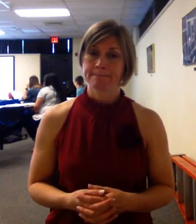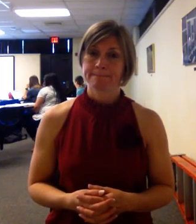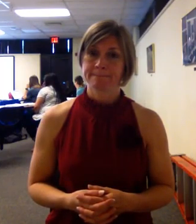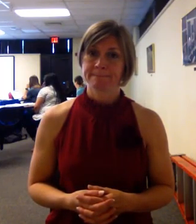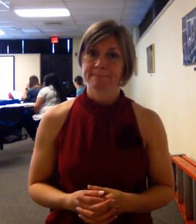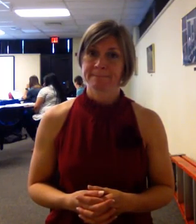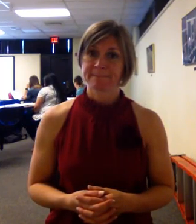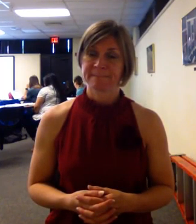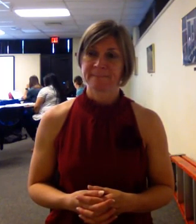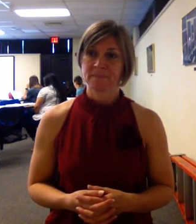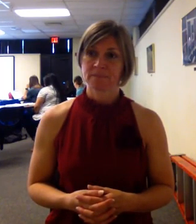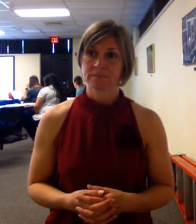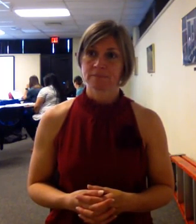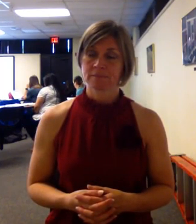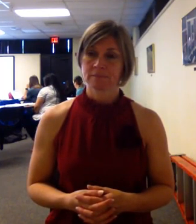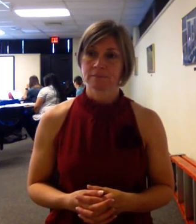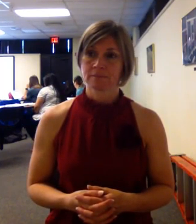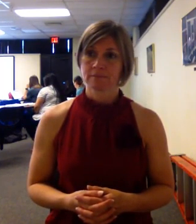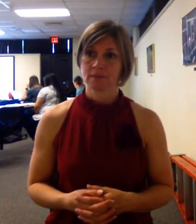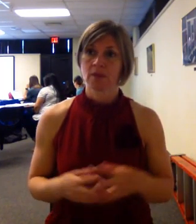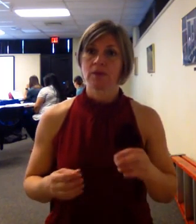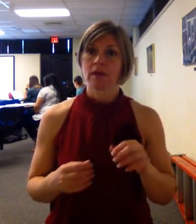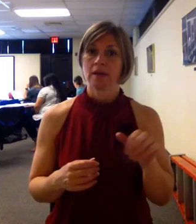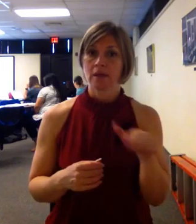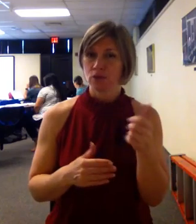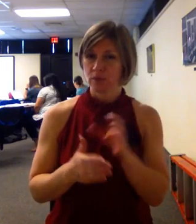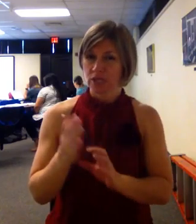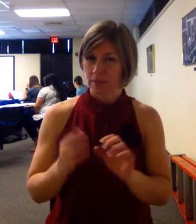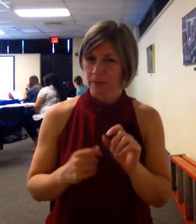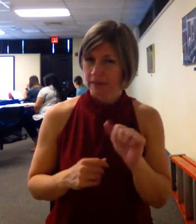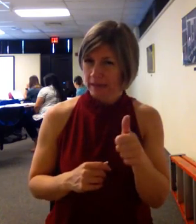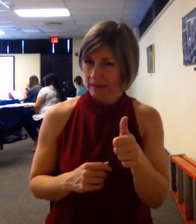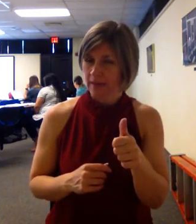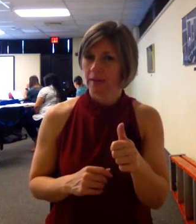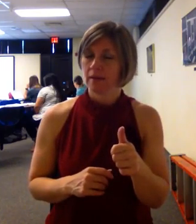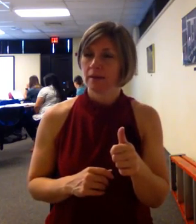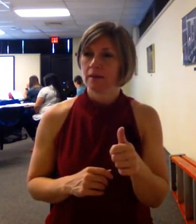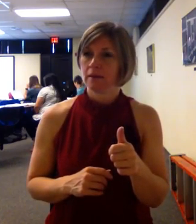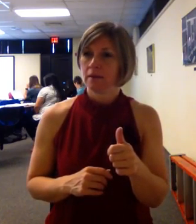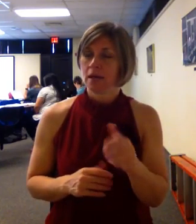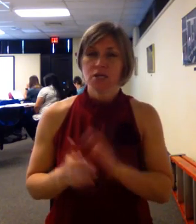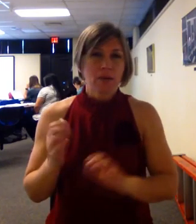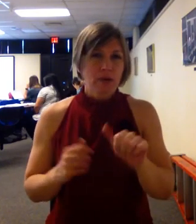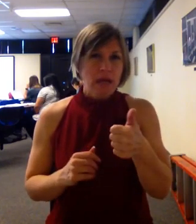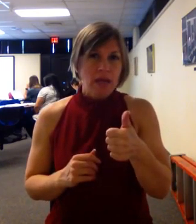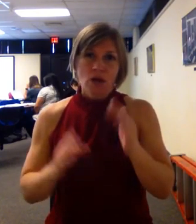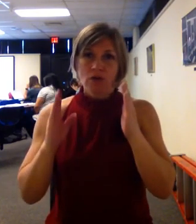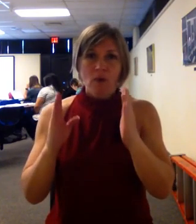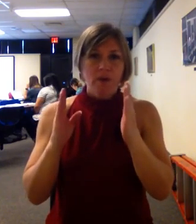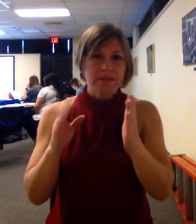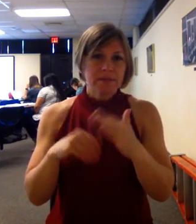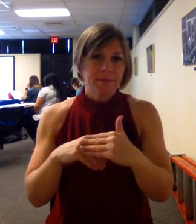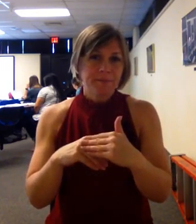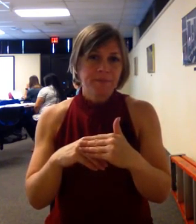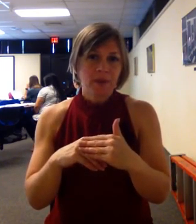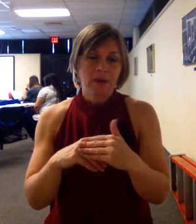Here's where I don't like what the author did with chapter 10. Because with chapter 10, our focus was on our SML